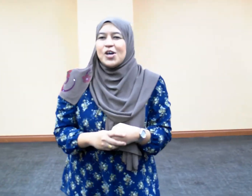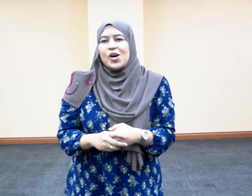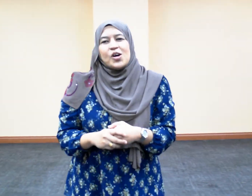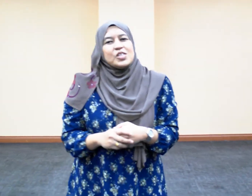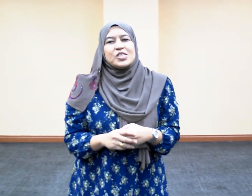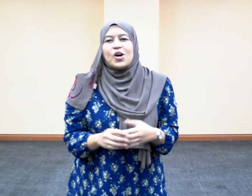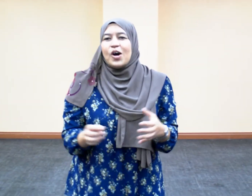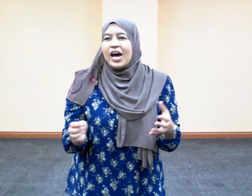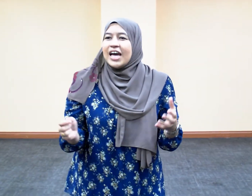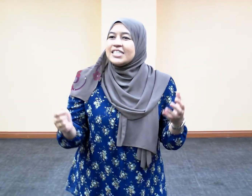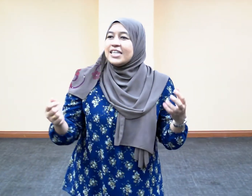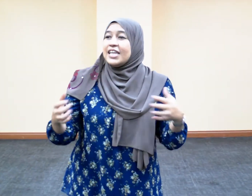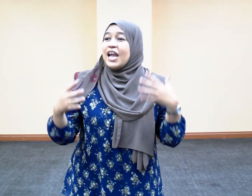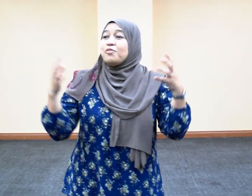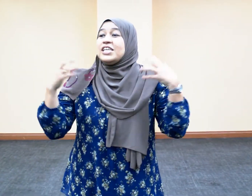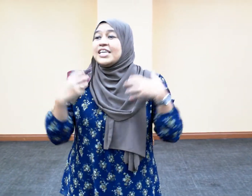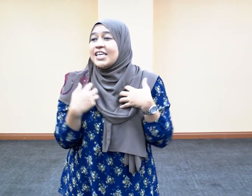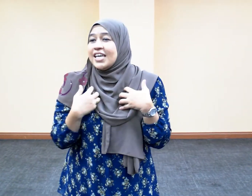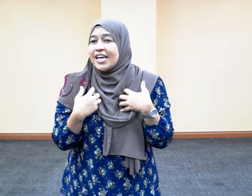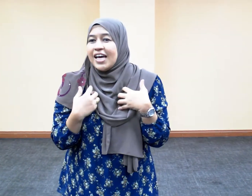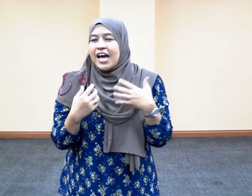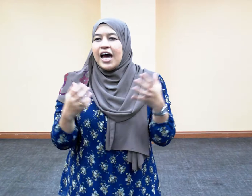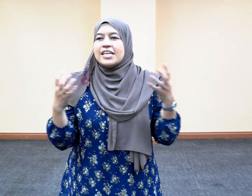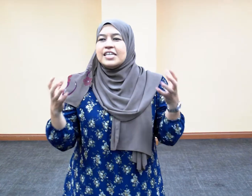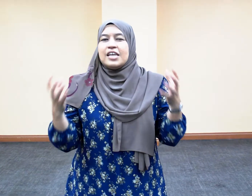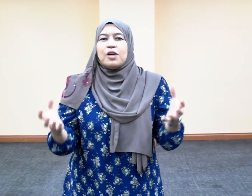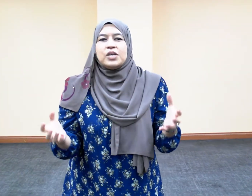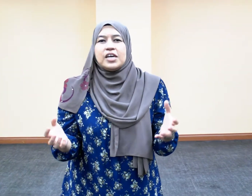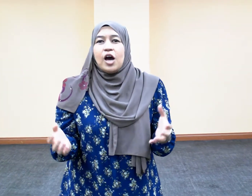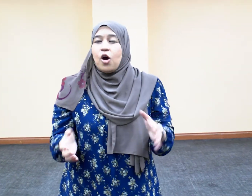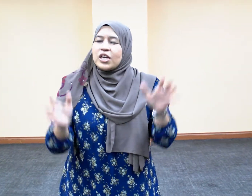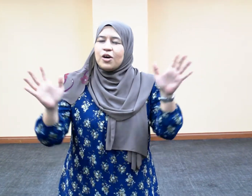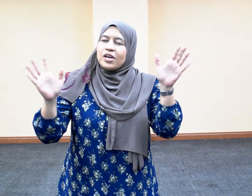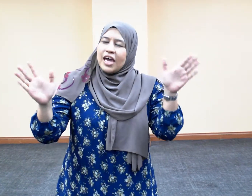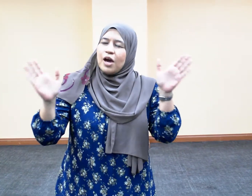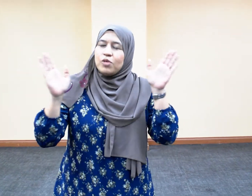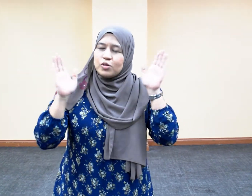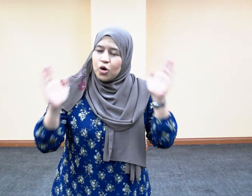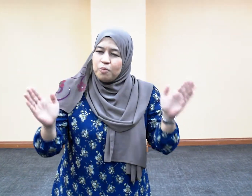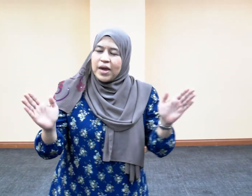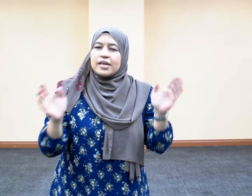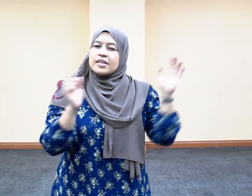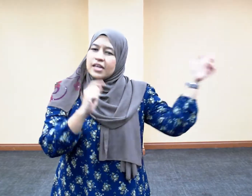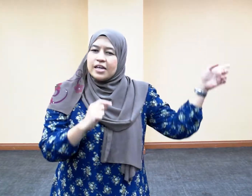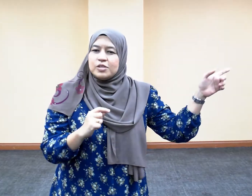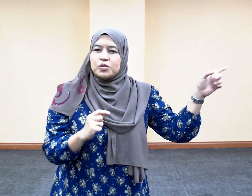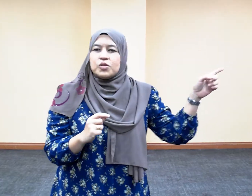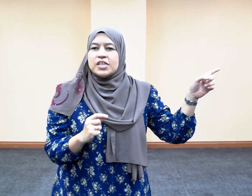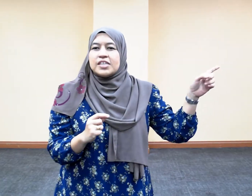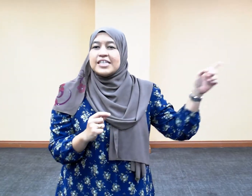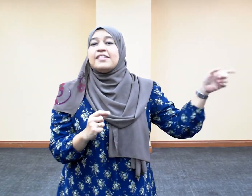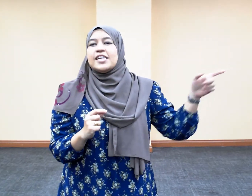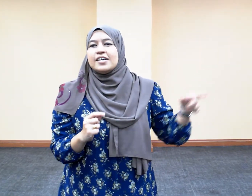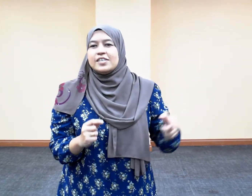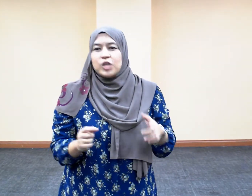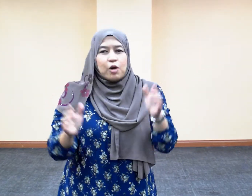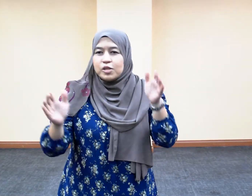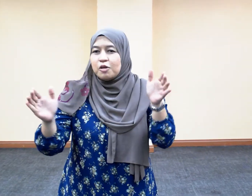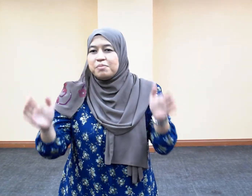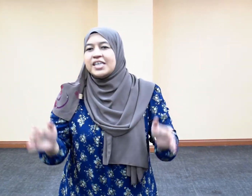So I said loudly I said loudly Okay okay I will go back to the center So I will not be